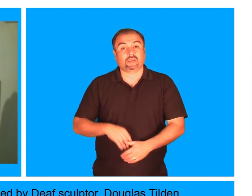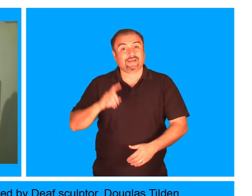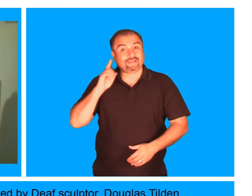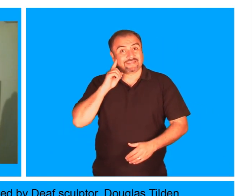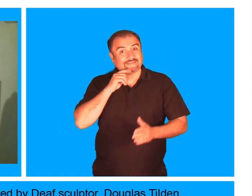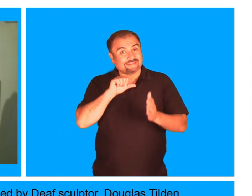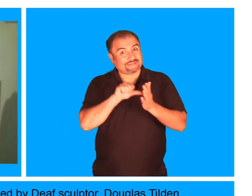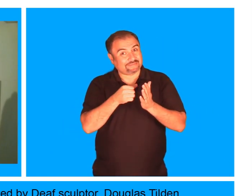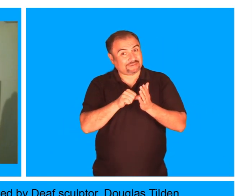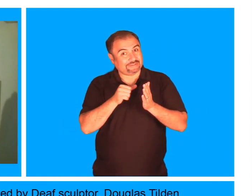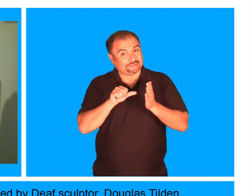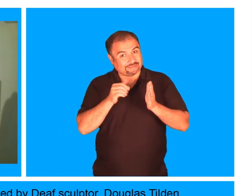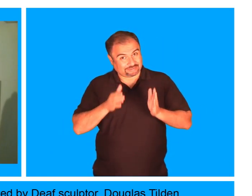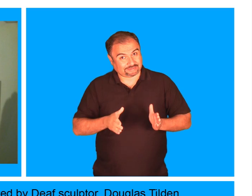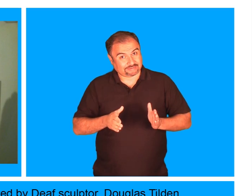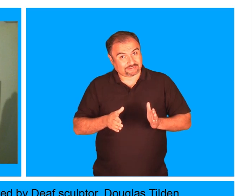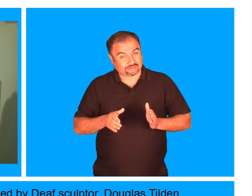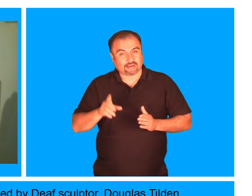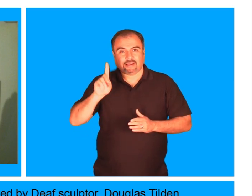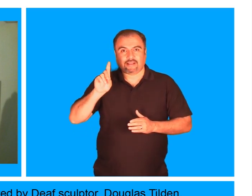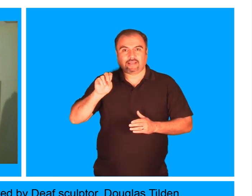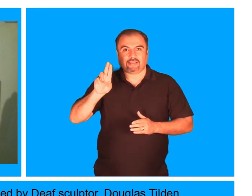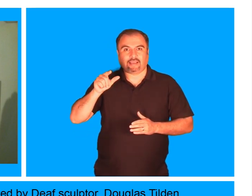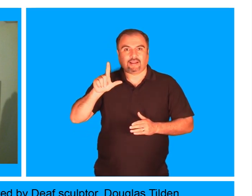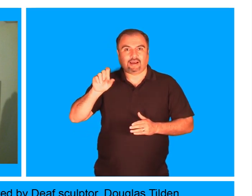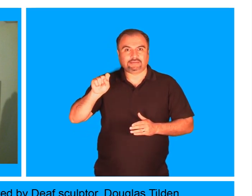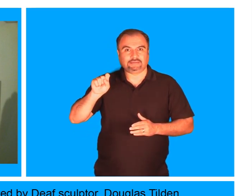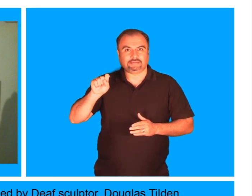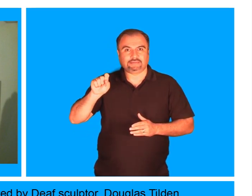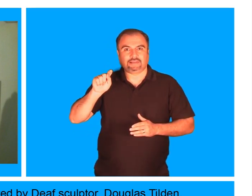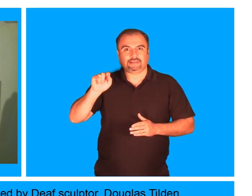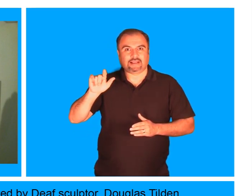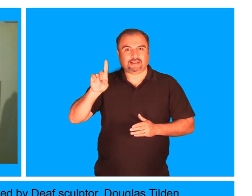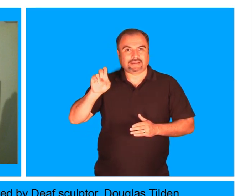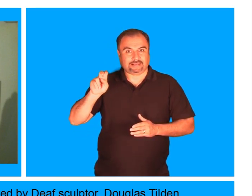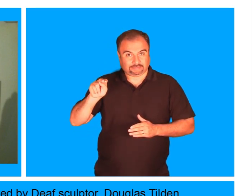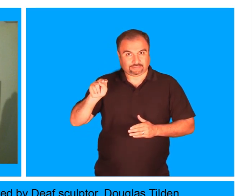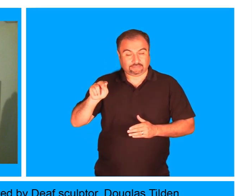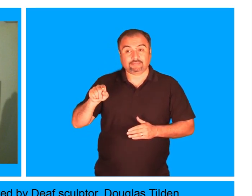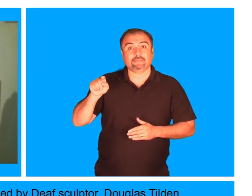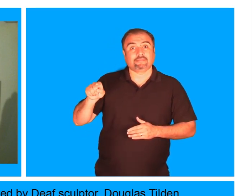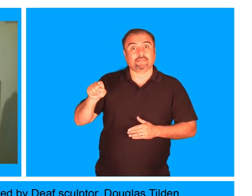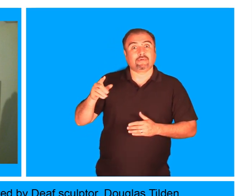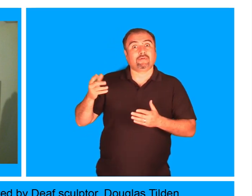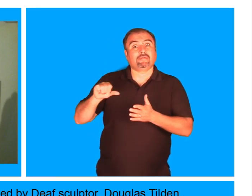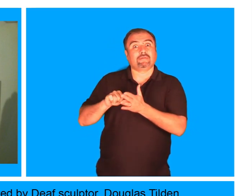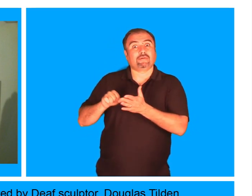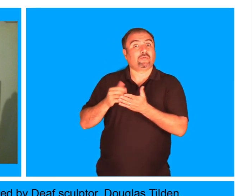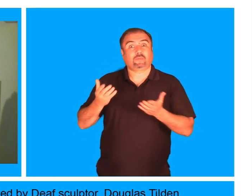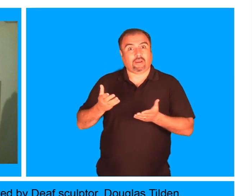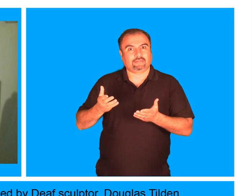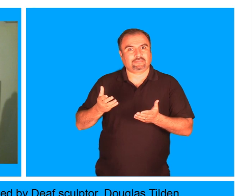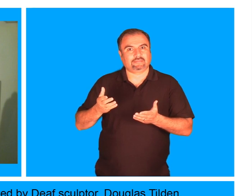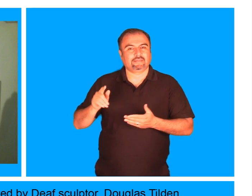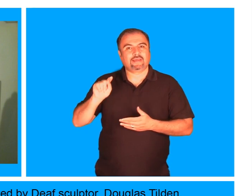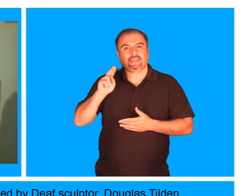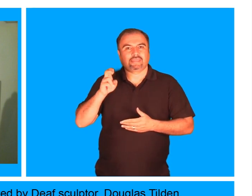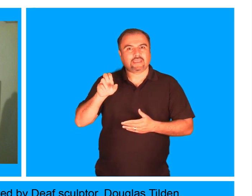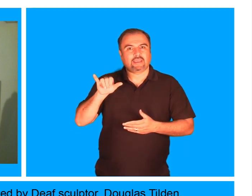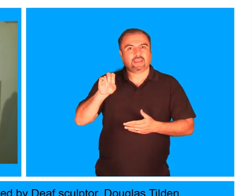Here is a work of art created by deaf sculptor Douglas Tilden. It's called The Young Acrobat. An acrobat balances well.